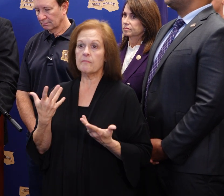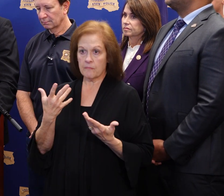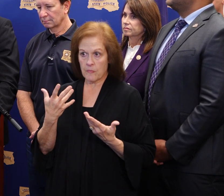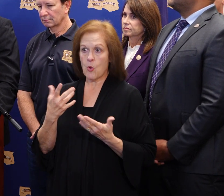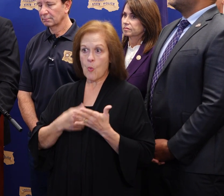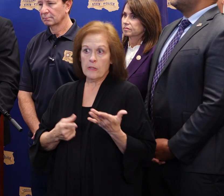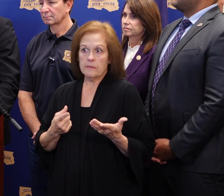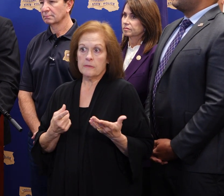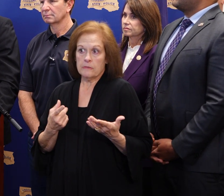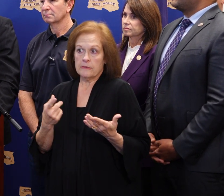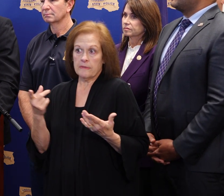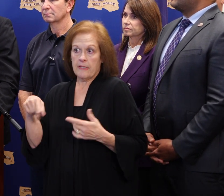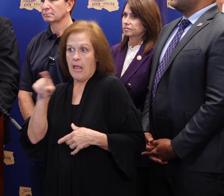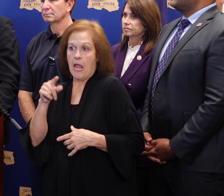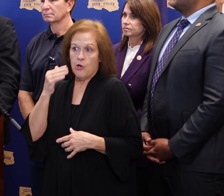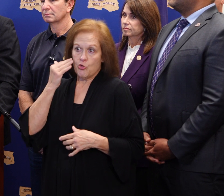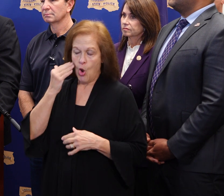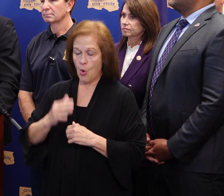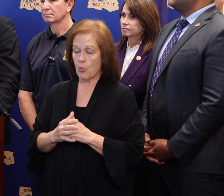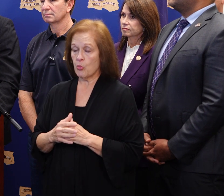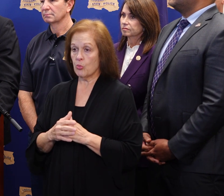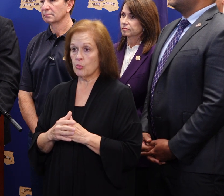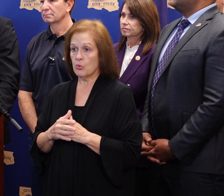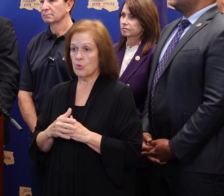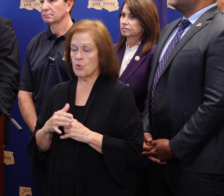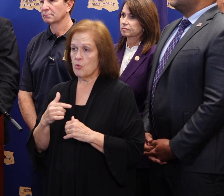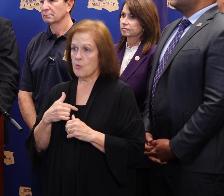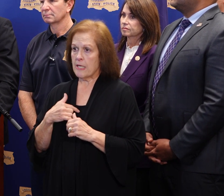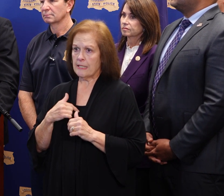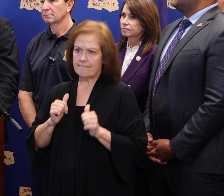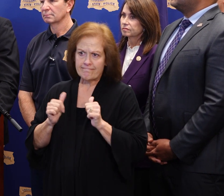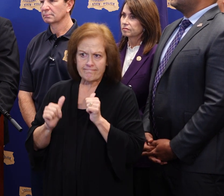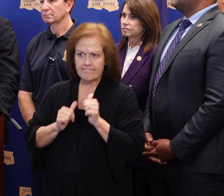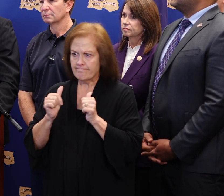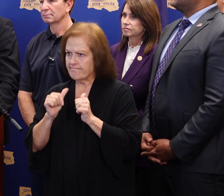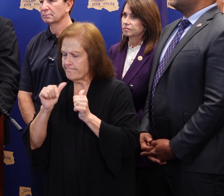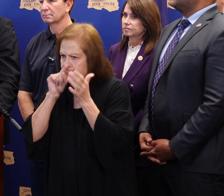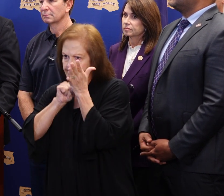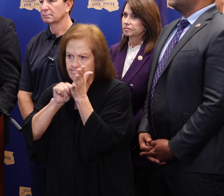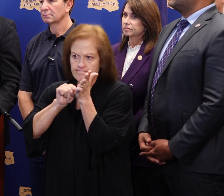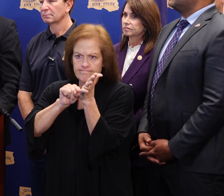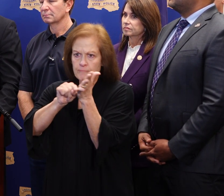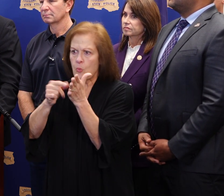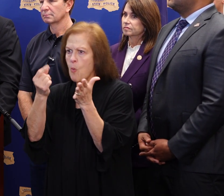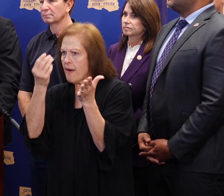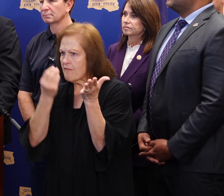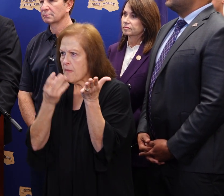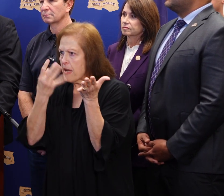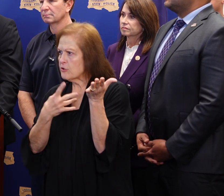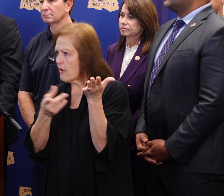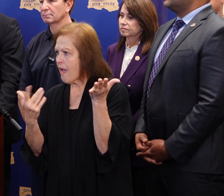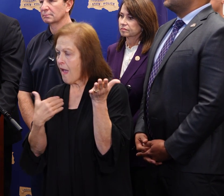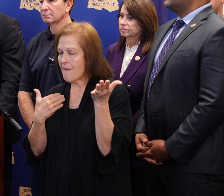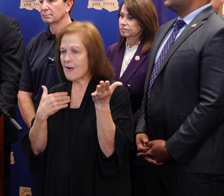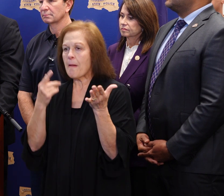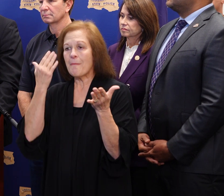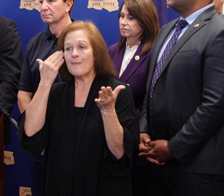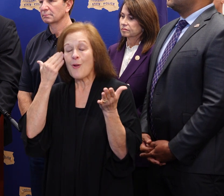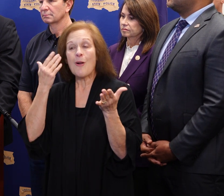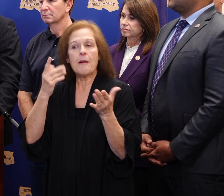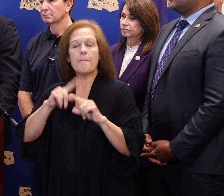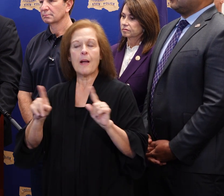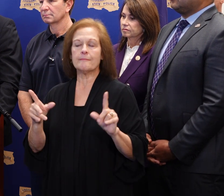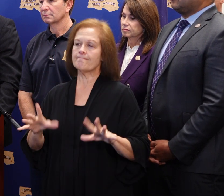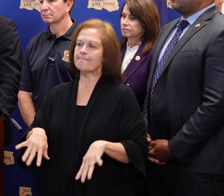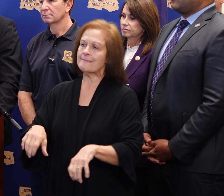and the public. We have been aggressively running down these tips and information. As you all know, that takes time, and we will